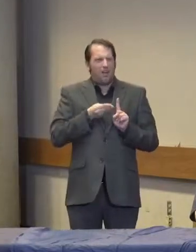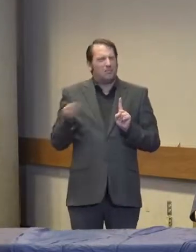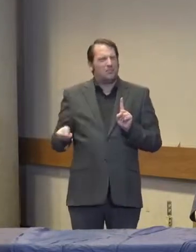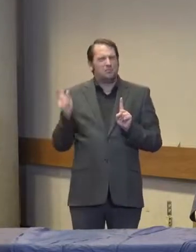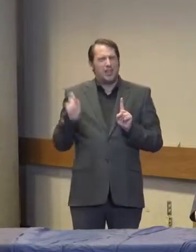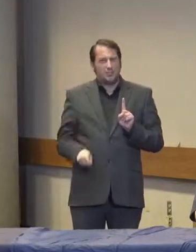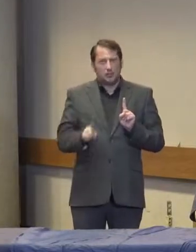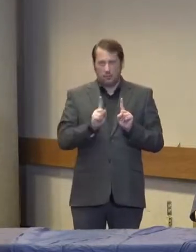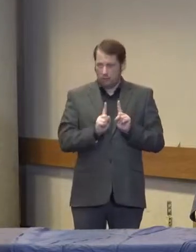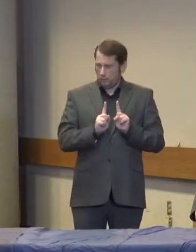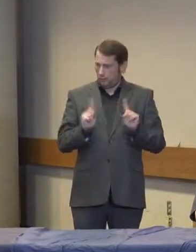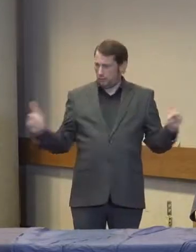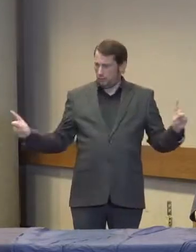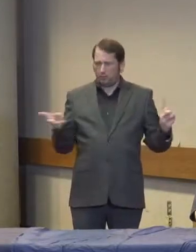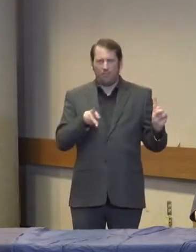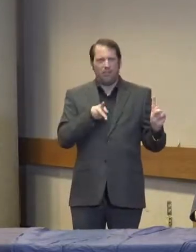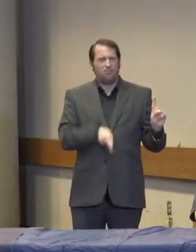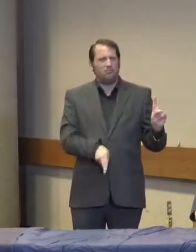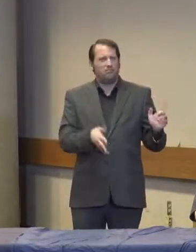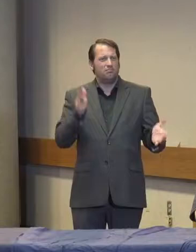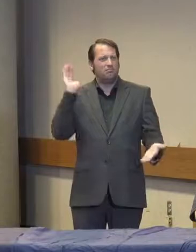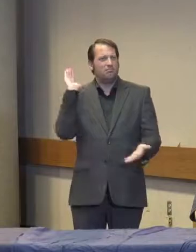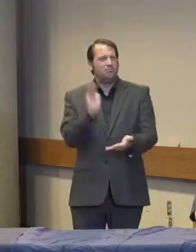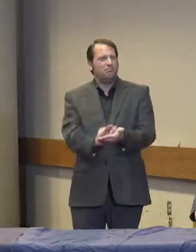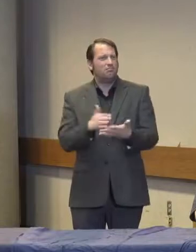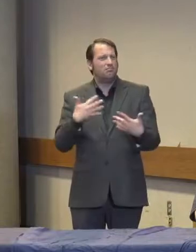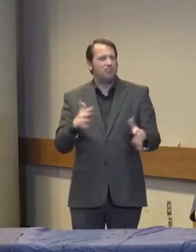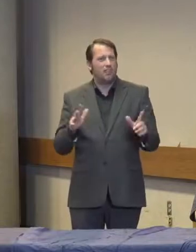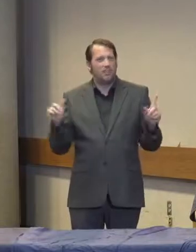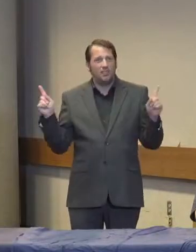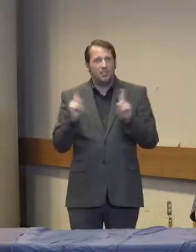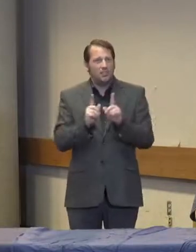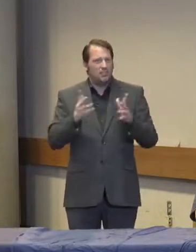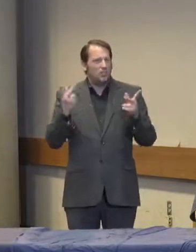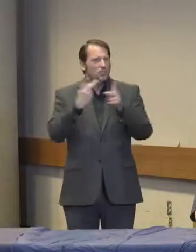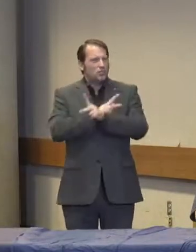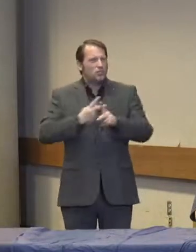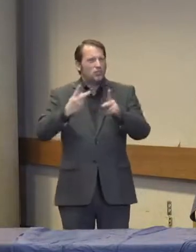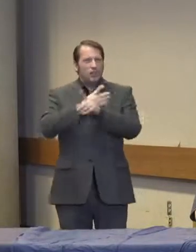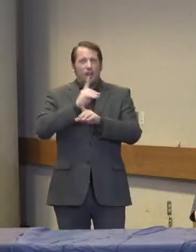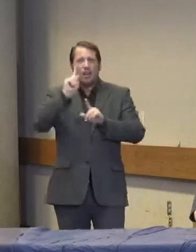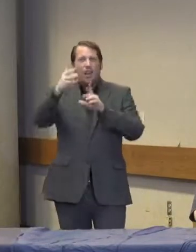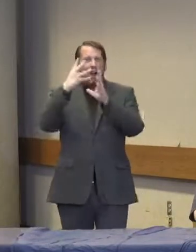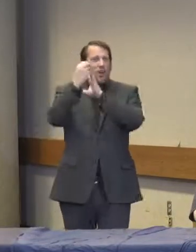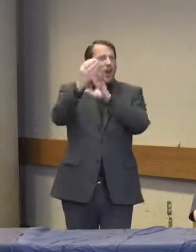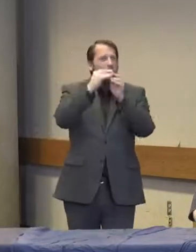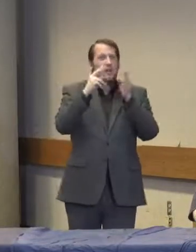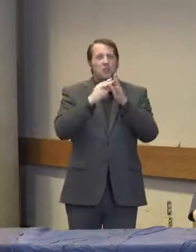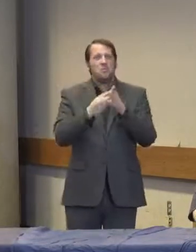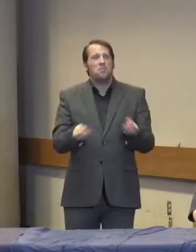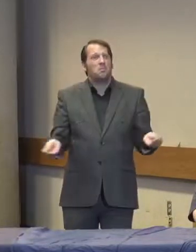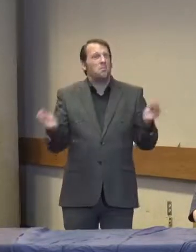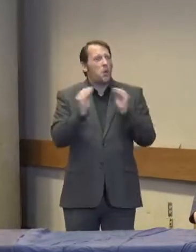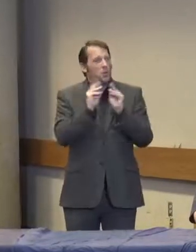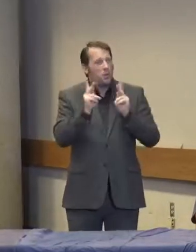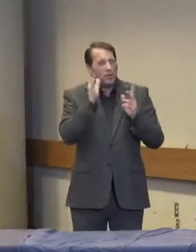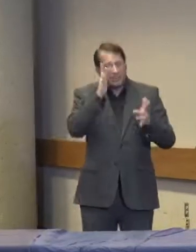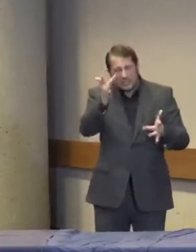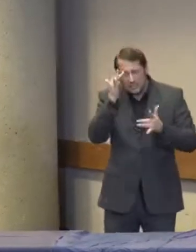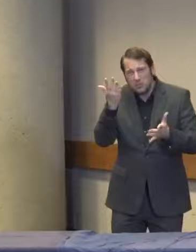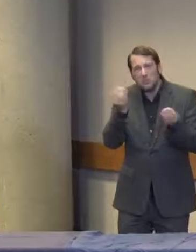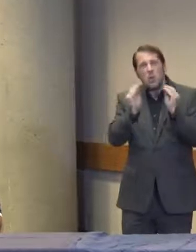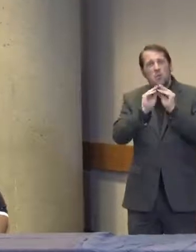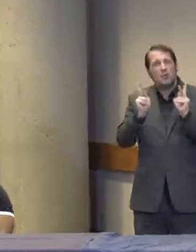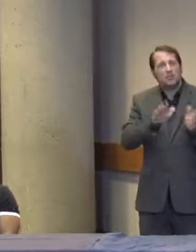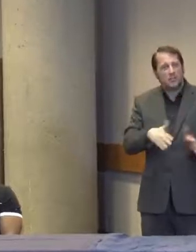things, it will be much worse, and frankly, more people will get sick and more people will potentially die. So, Dr.